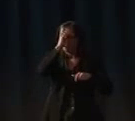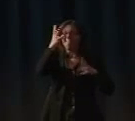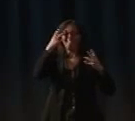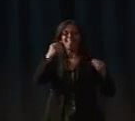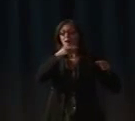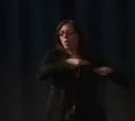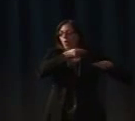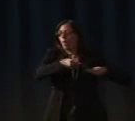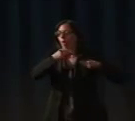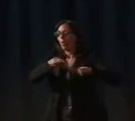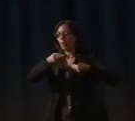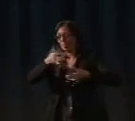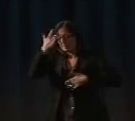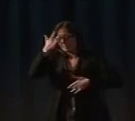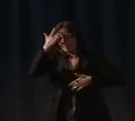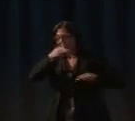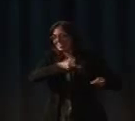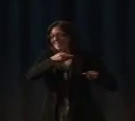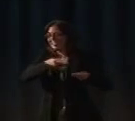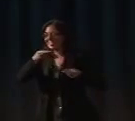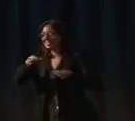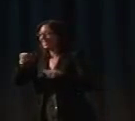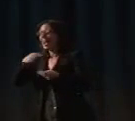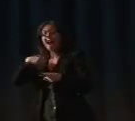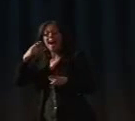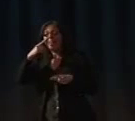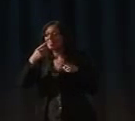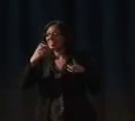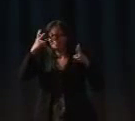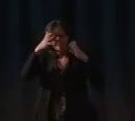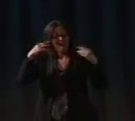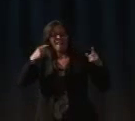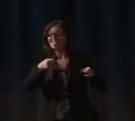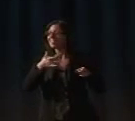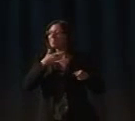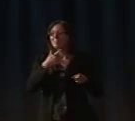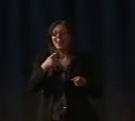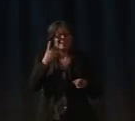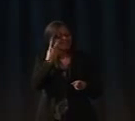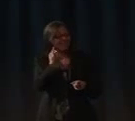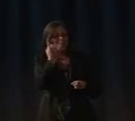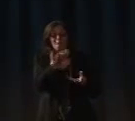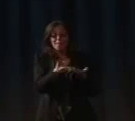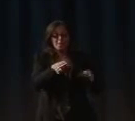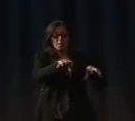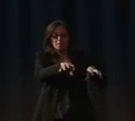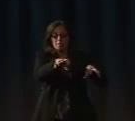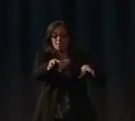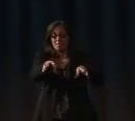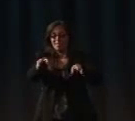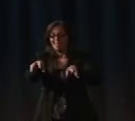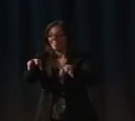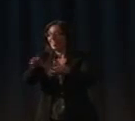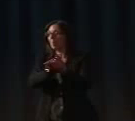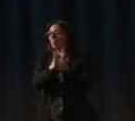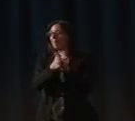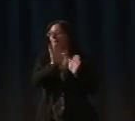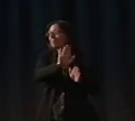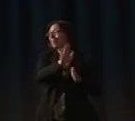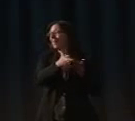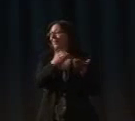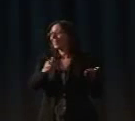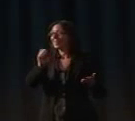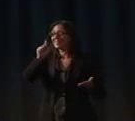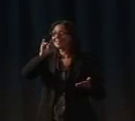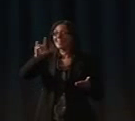many still lives. So they had this idea that actually it makes sense to stop an object, and of course an object,